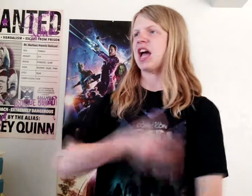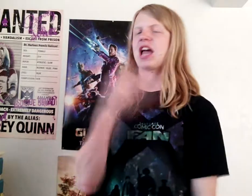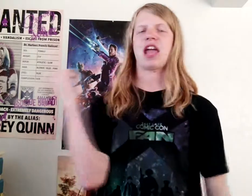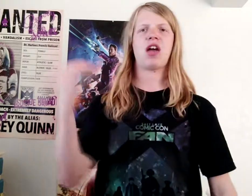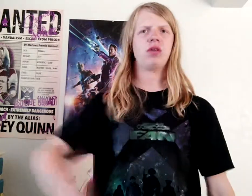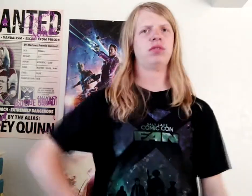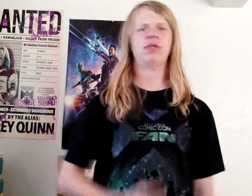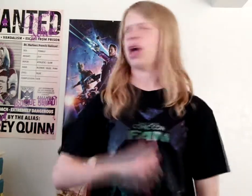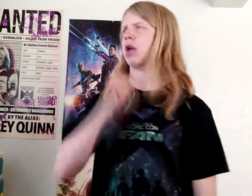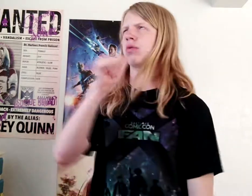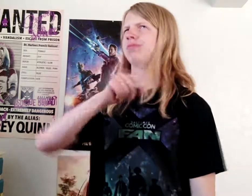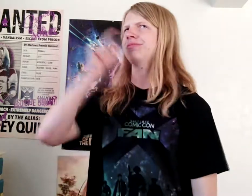out.